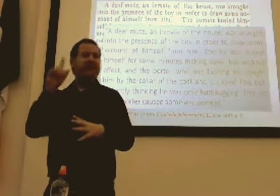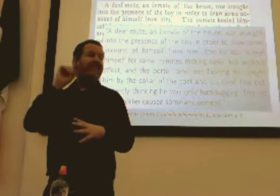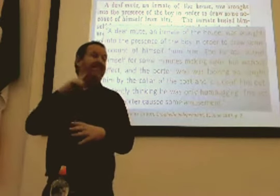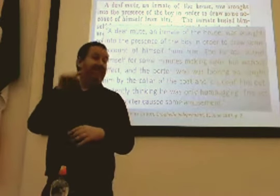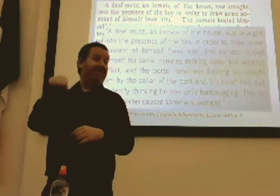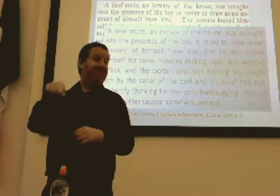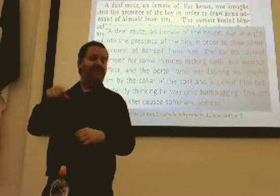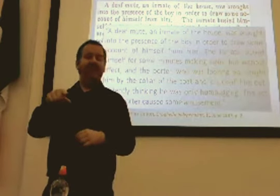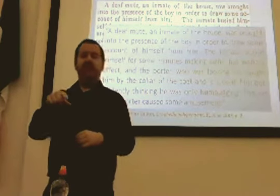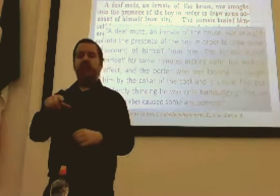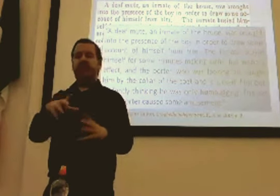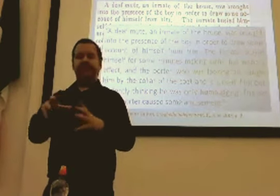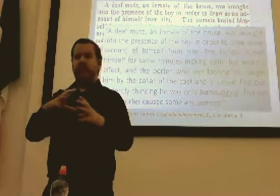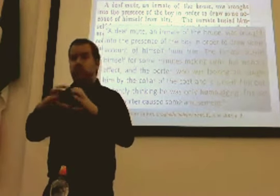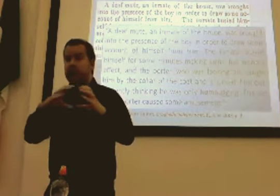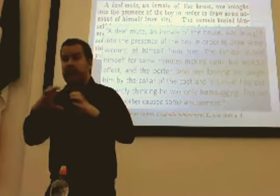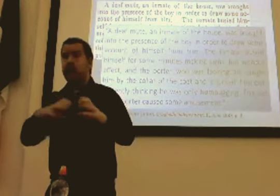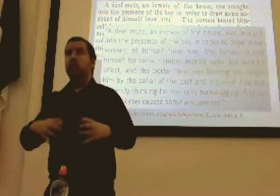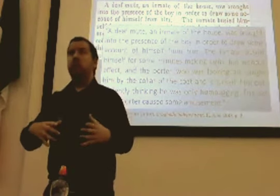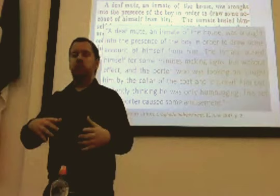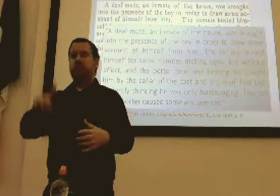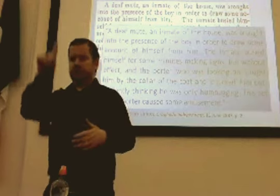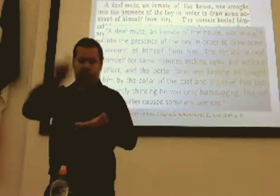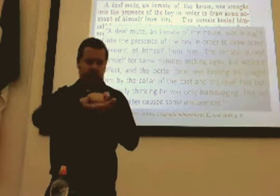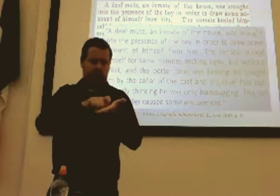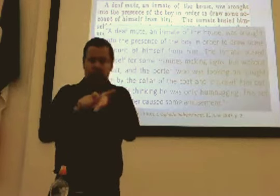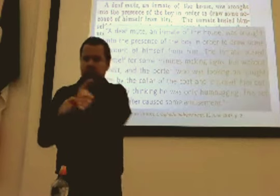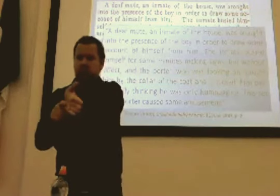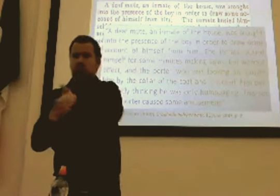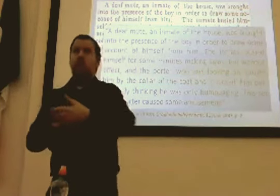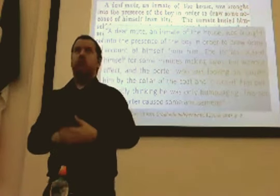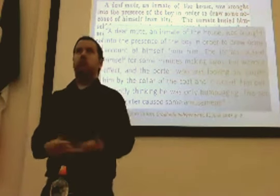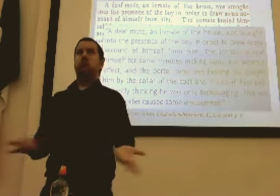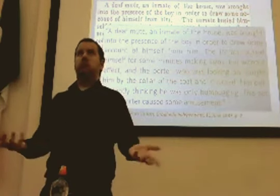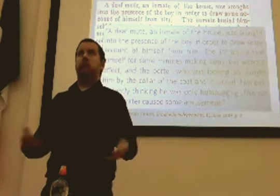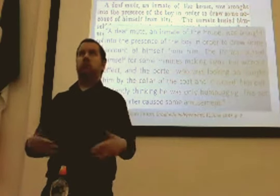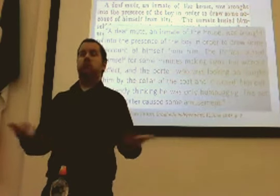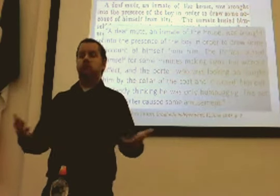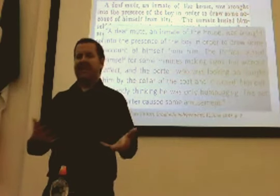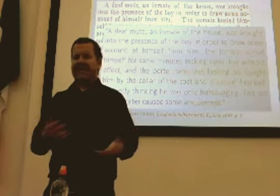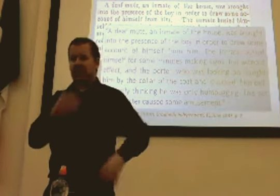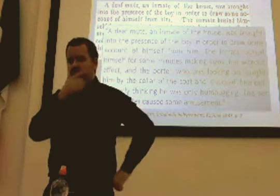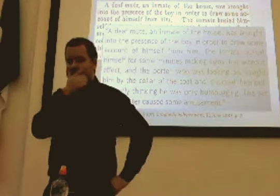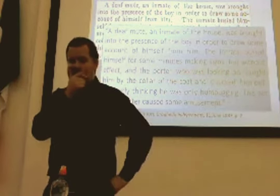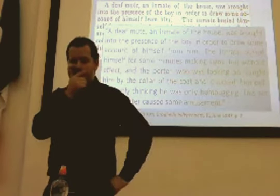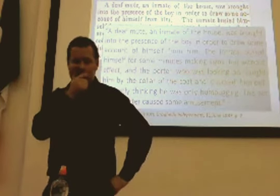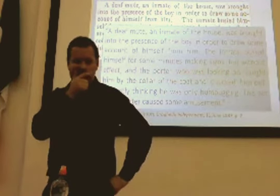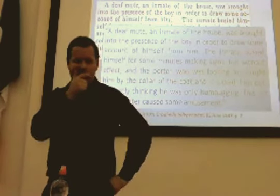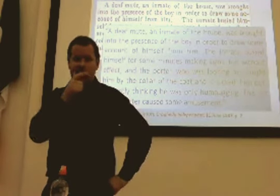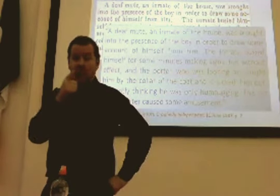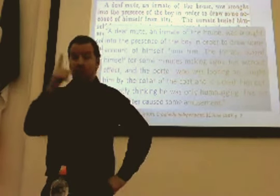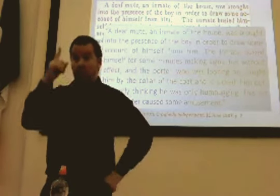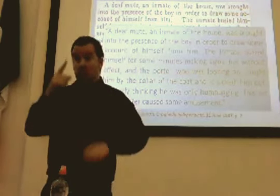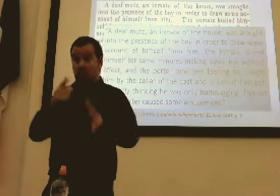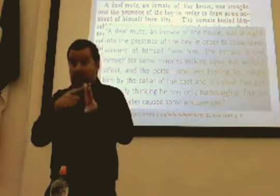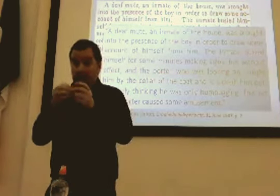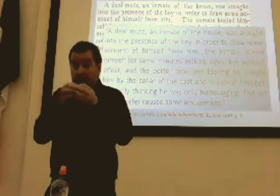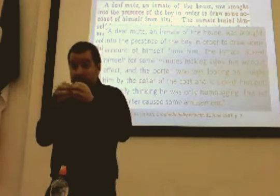who was deaf, and they couldn't communicate with him. They tried written communication, and it didn't work.